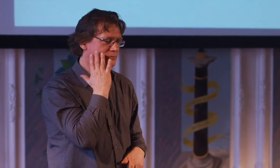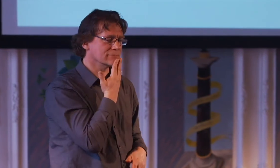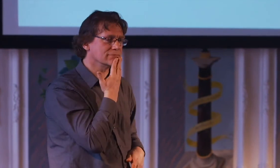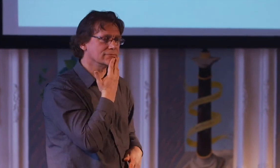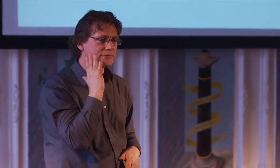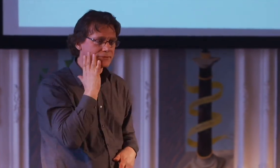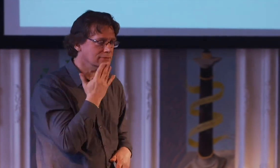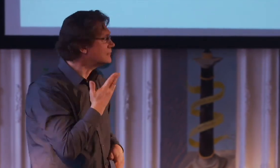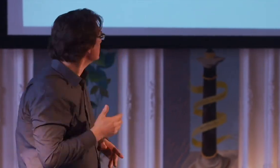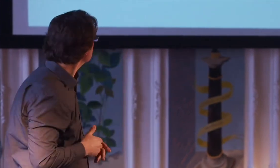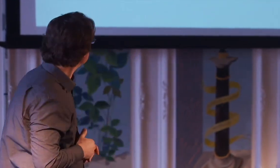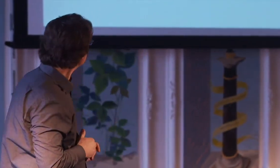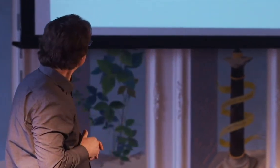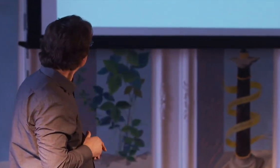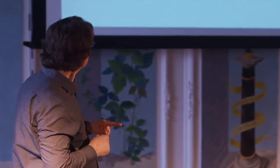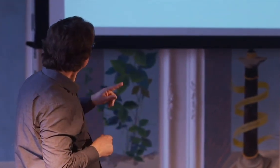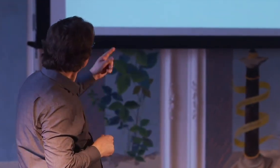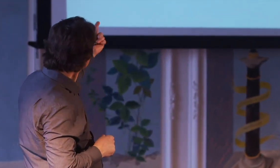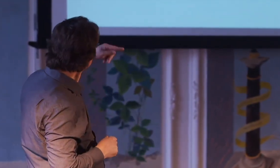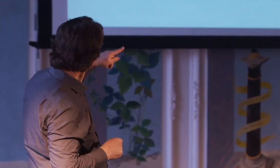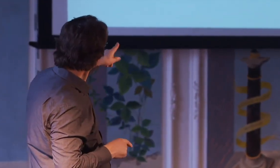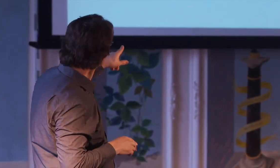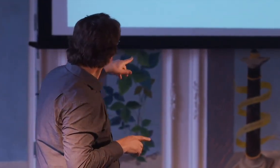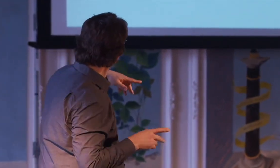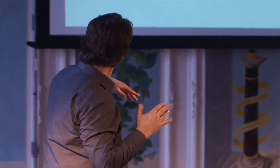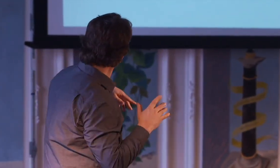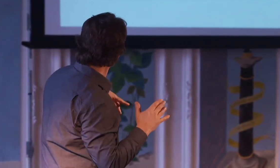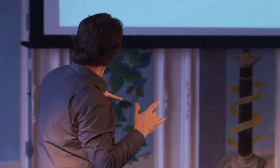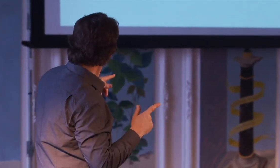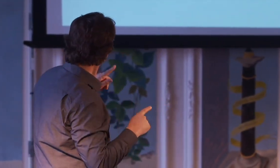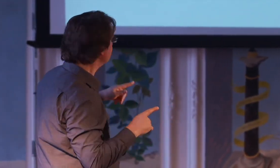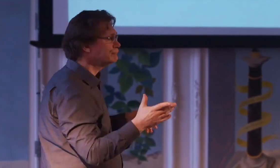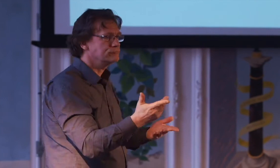chin. So you see the location is the only parameter that has changed.